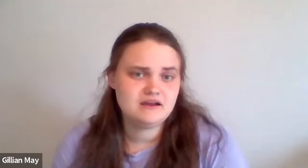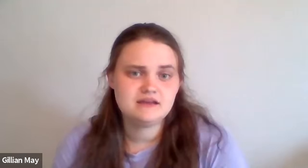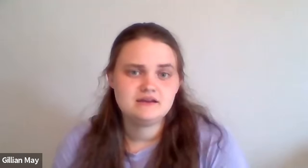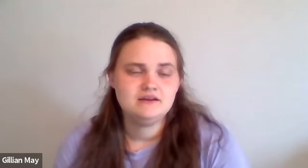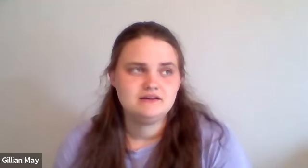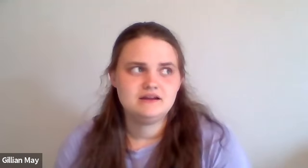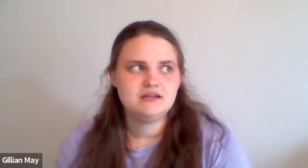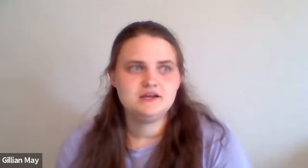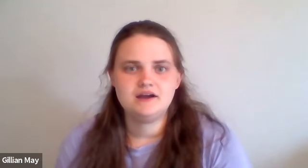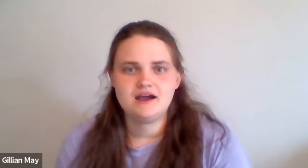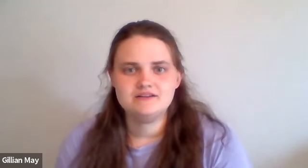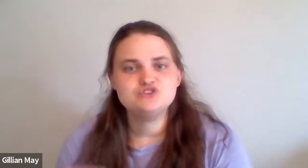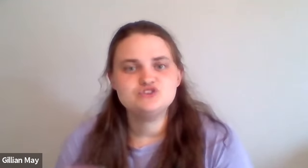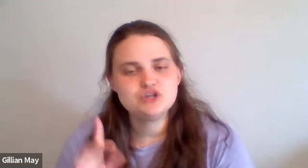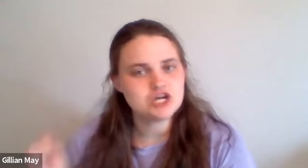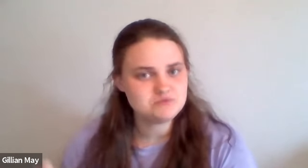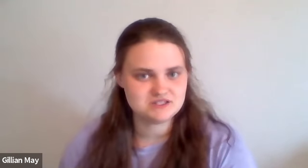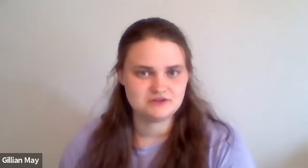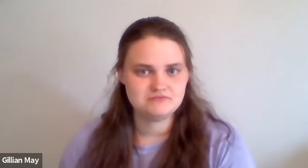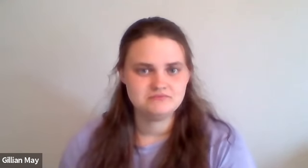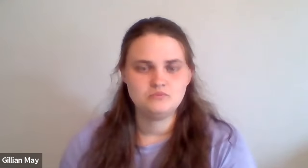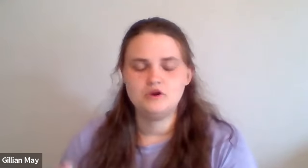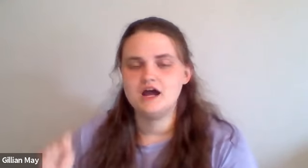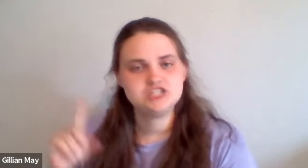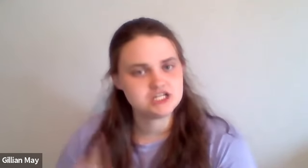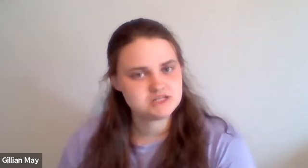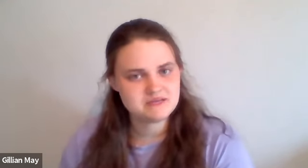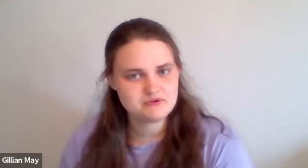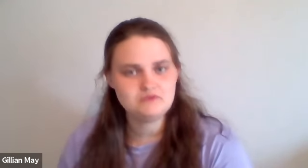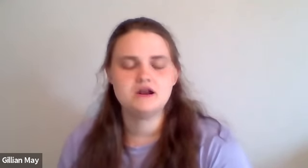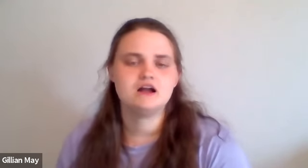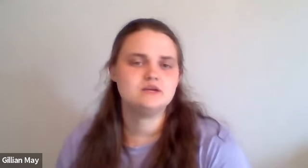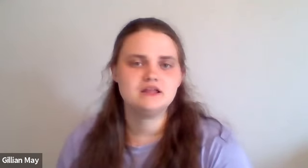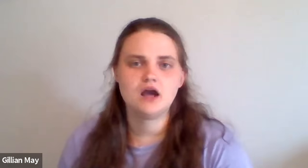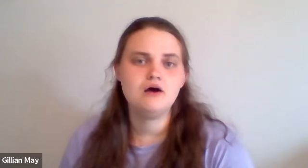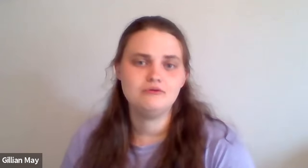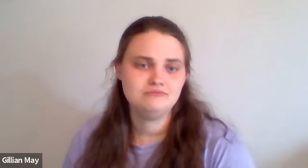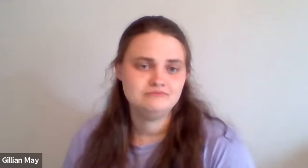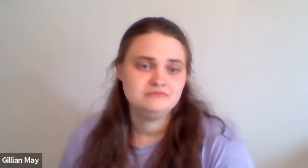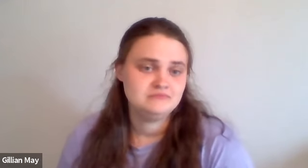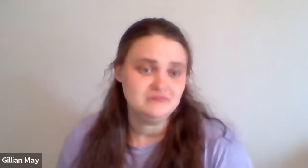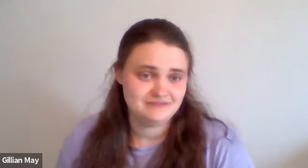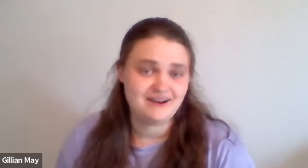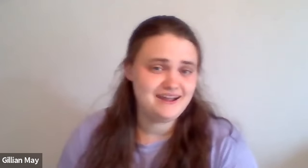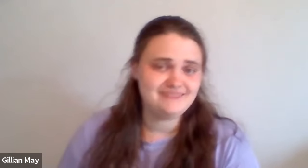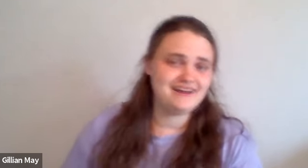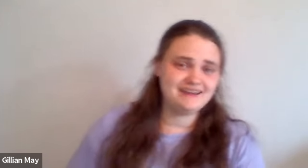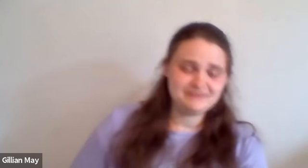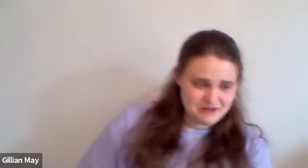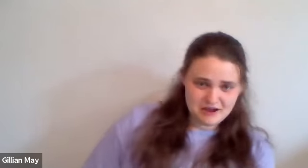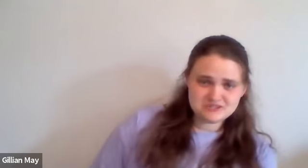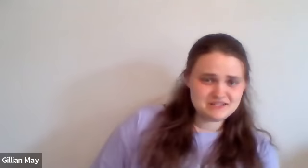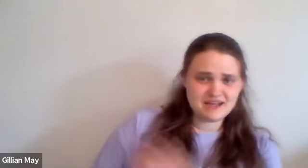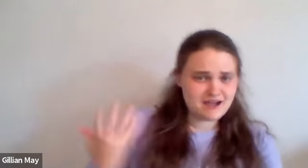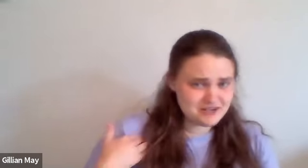like, again, this is a no judgment zone. We're not judging people. We're Thank not like, oh, right? Like, Yeah. I'm just like, I'm not